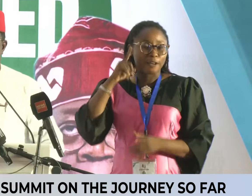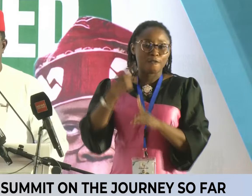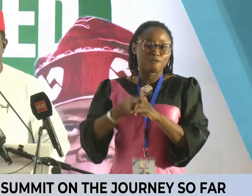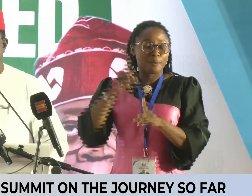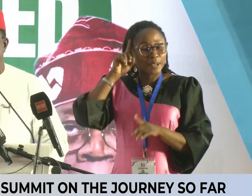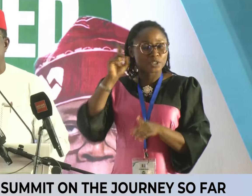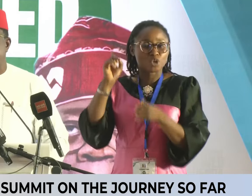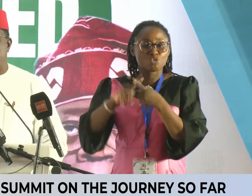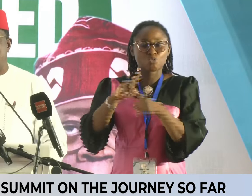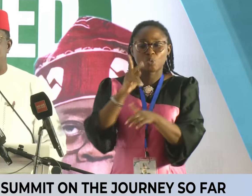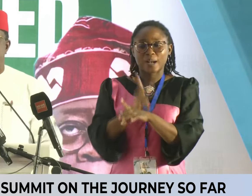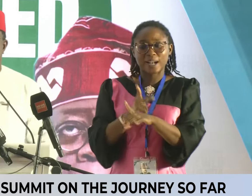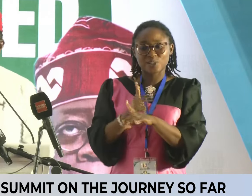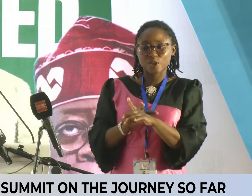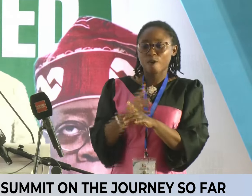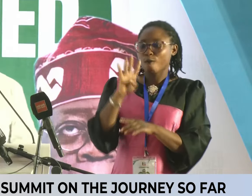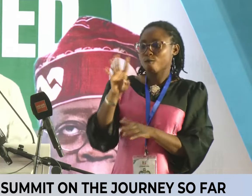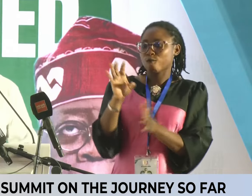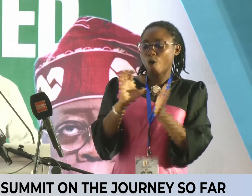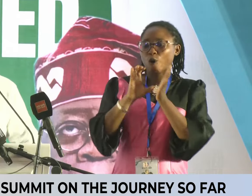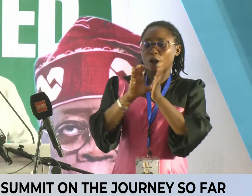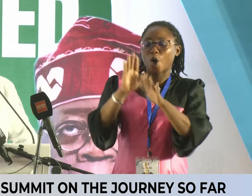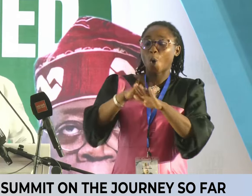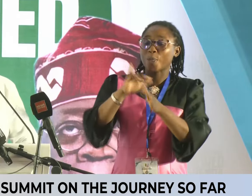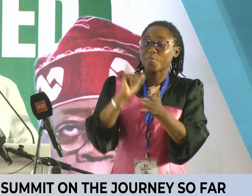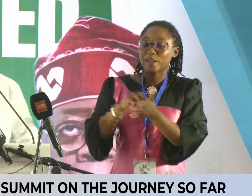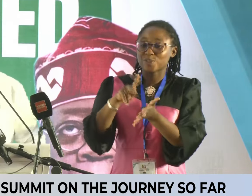to Kaduna. 4 contractors are on that